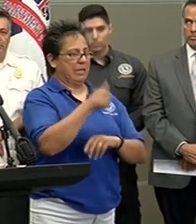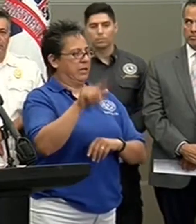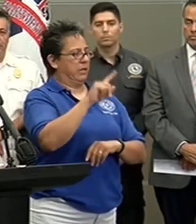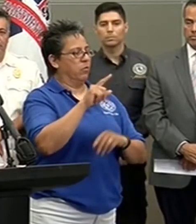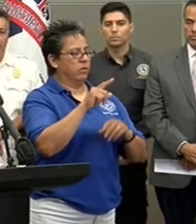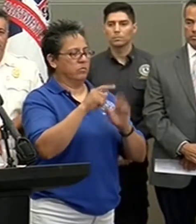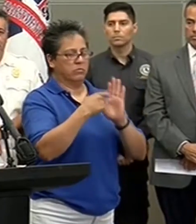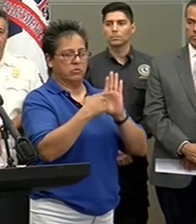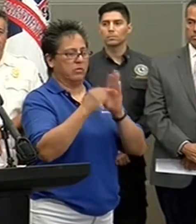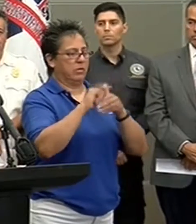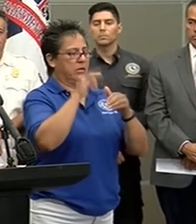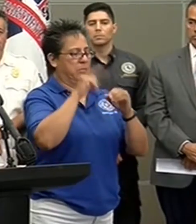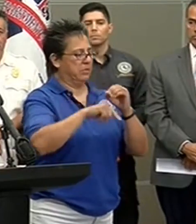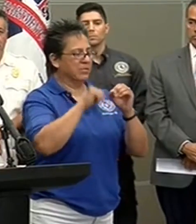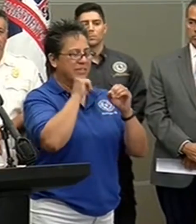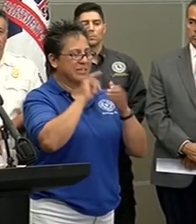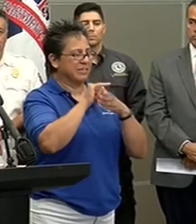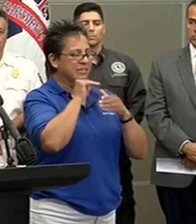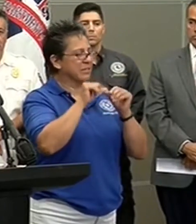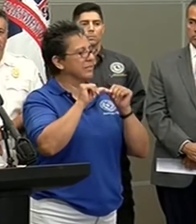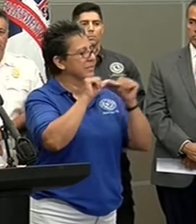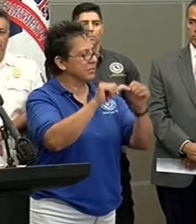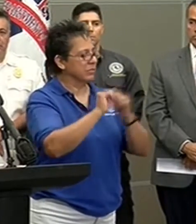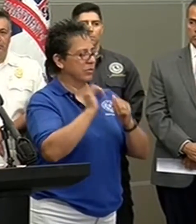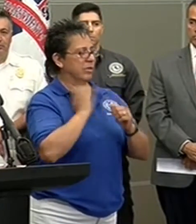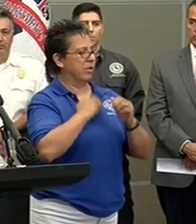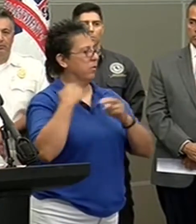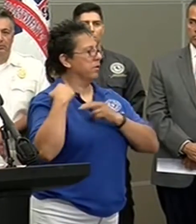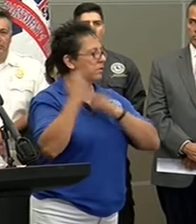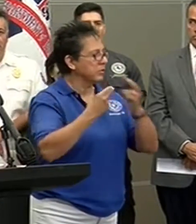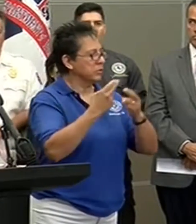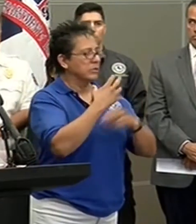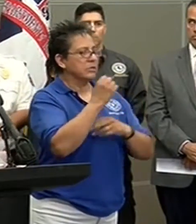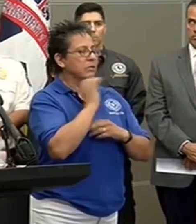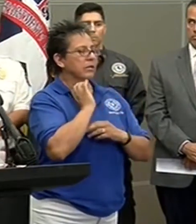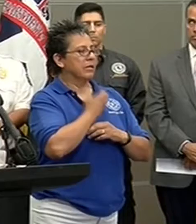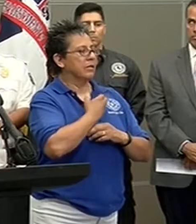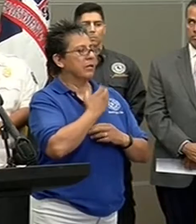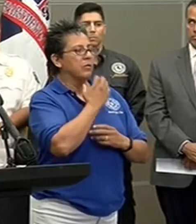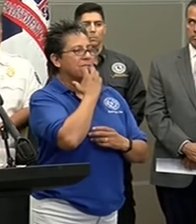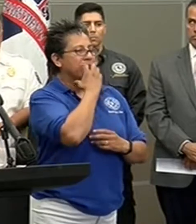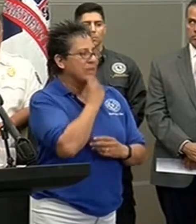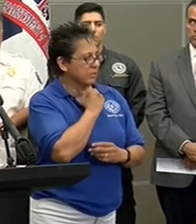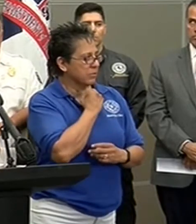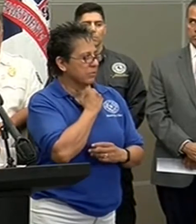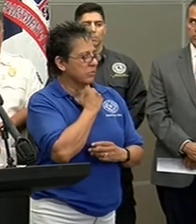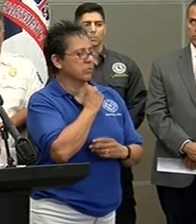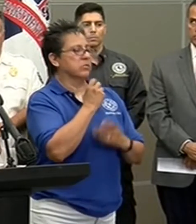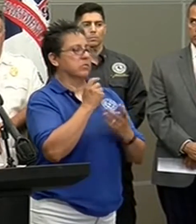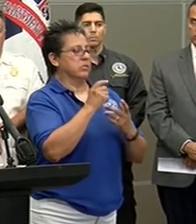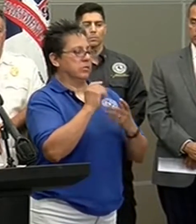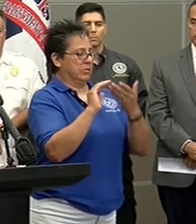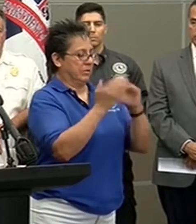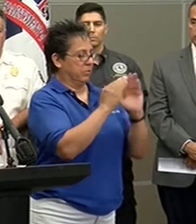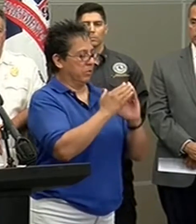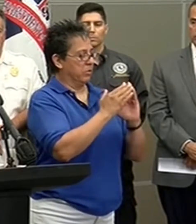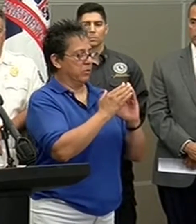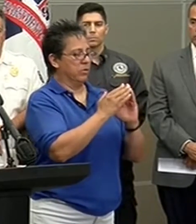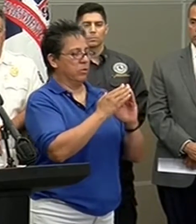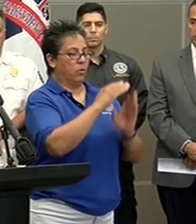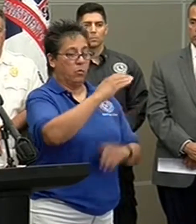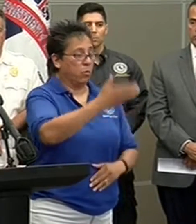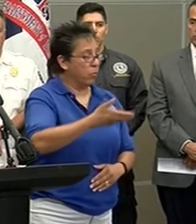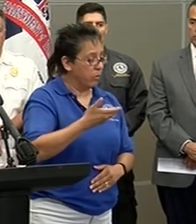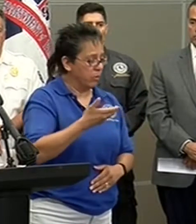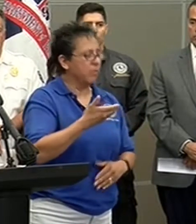that is not consistent with our history and values. Throughout our community, Bienvenidos is